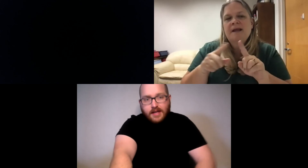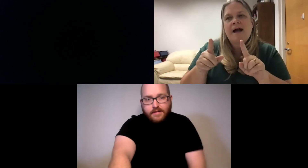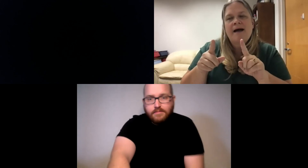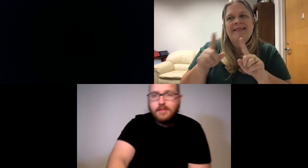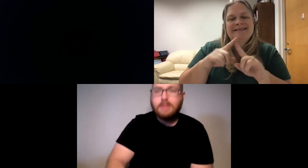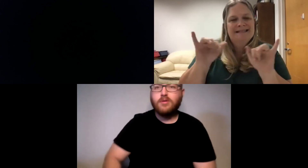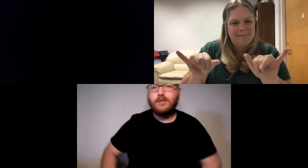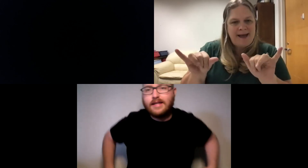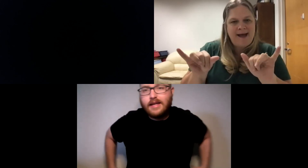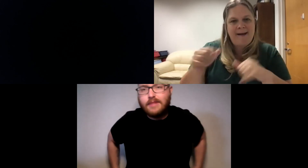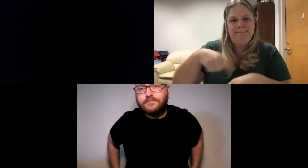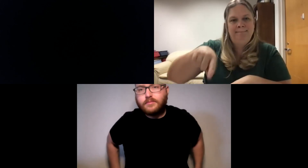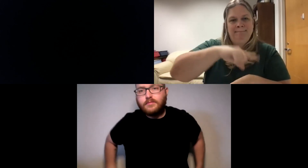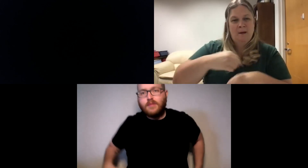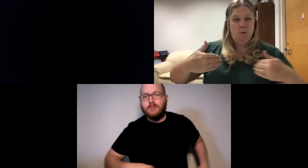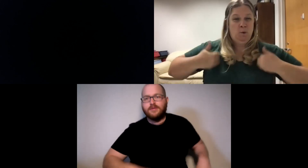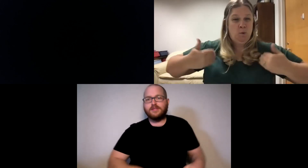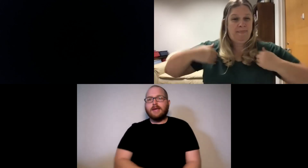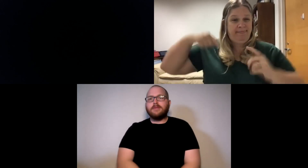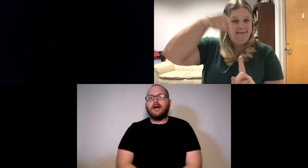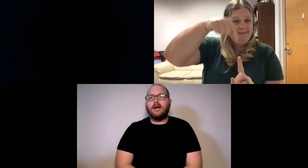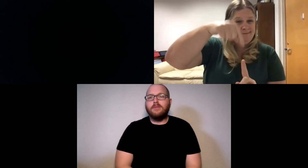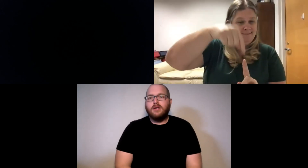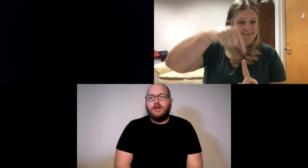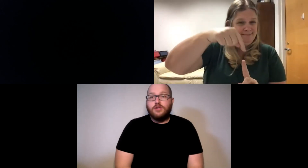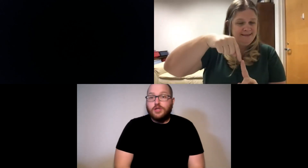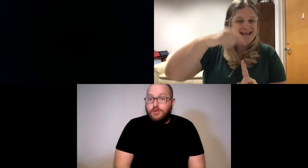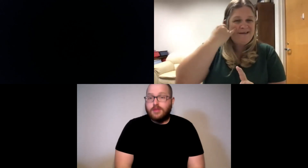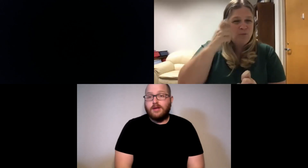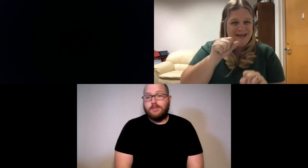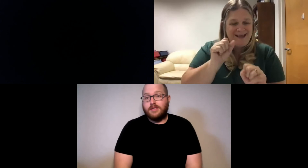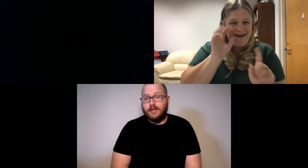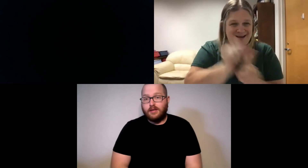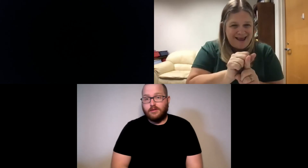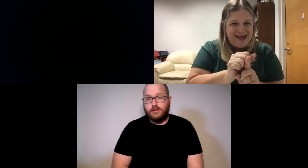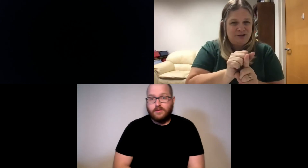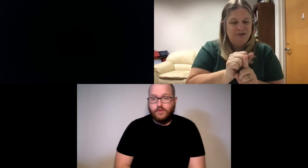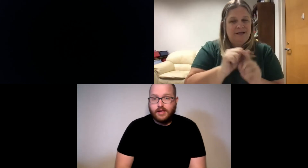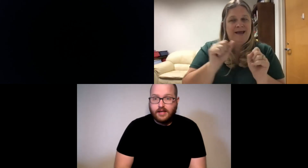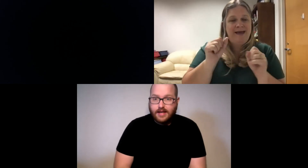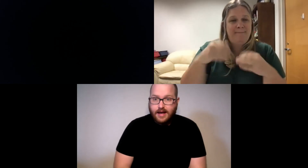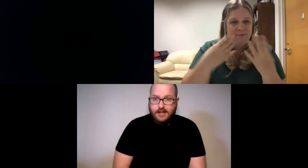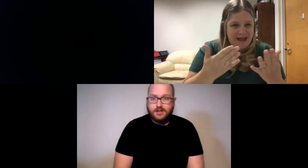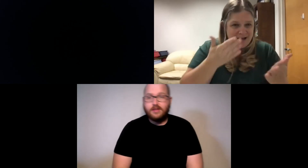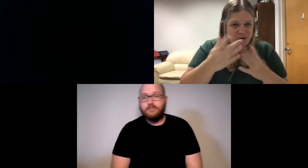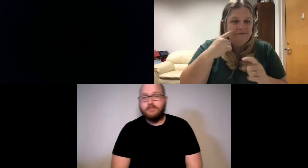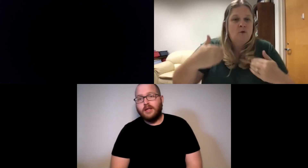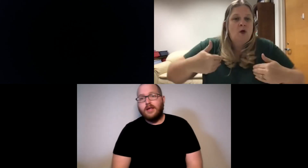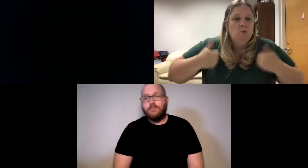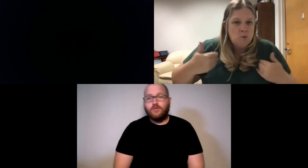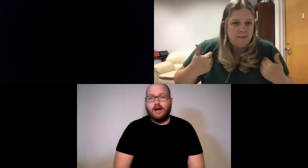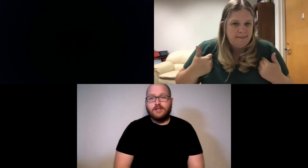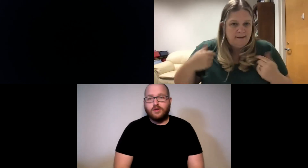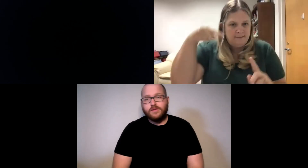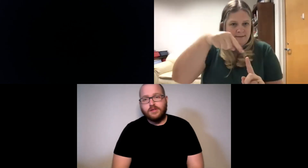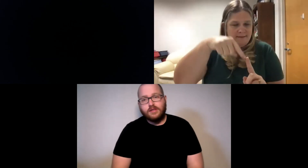and many people are like that. But at the same time, the youth in particular, if we can catch them